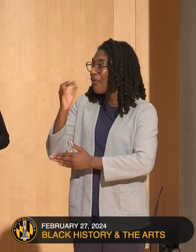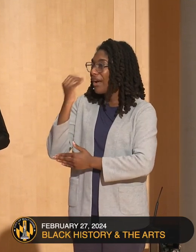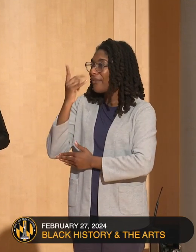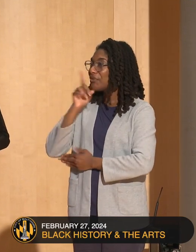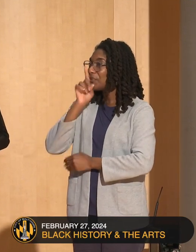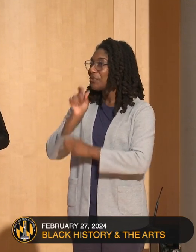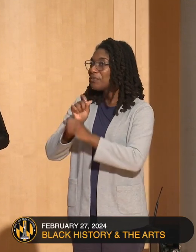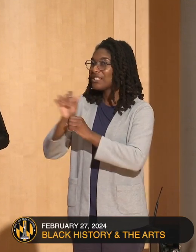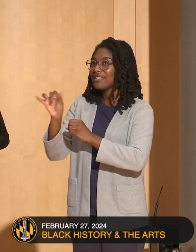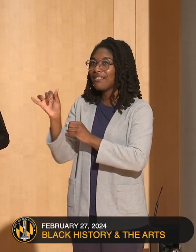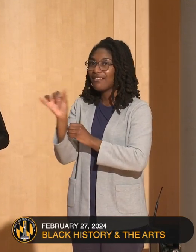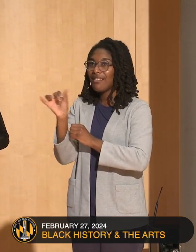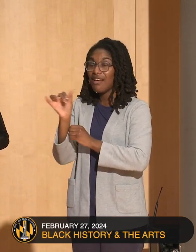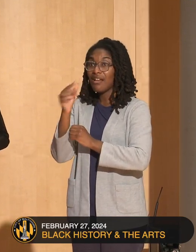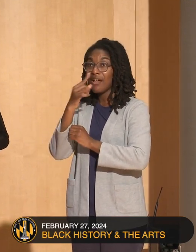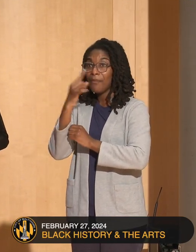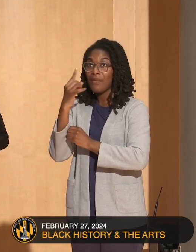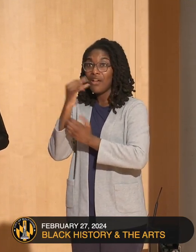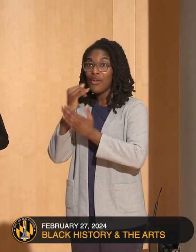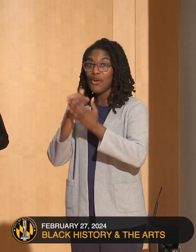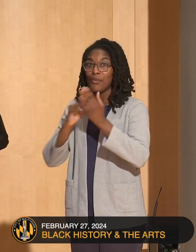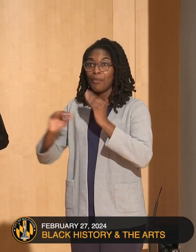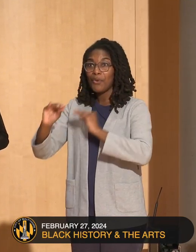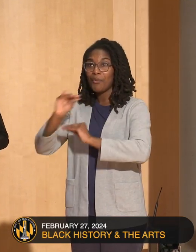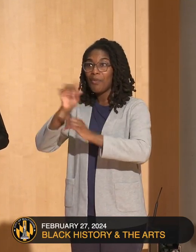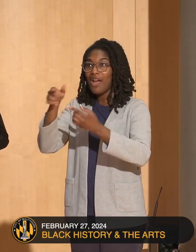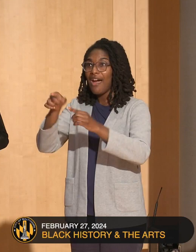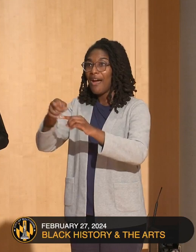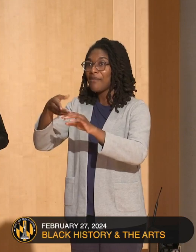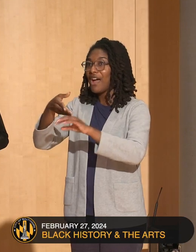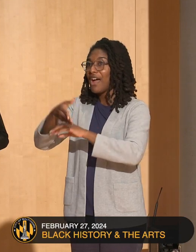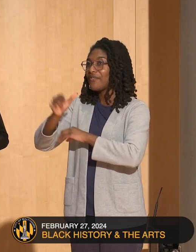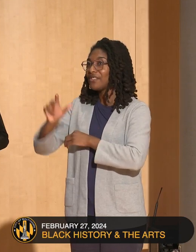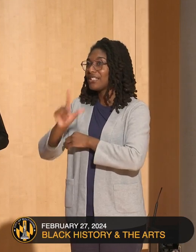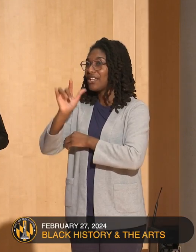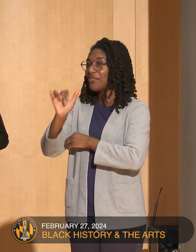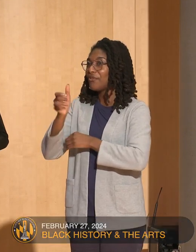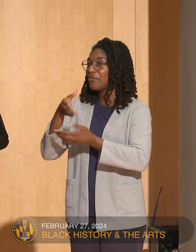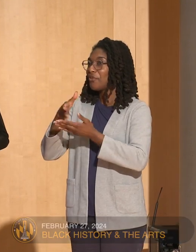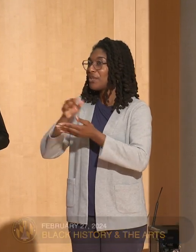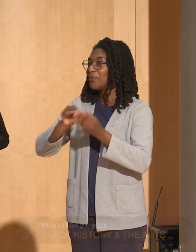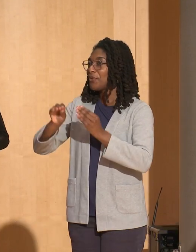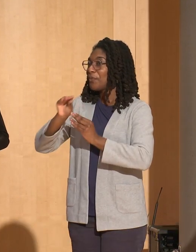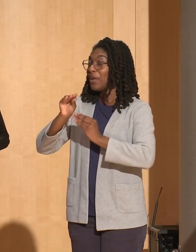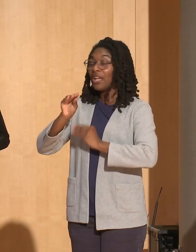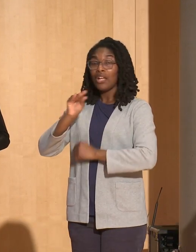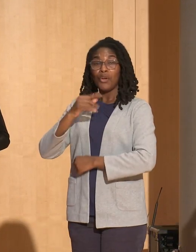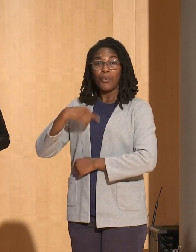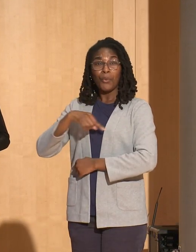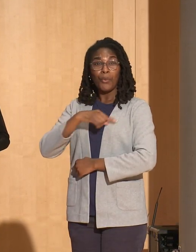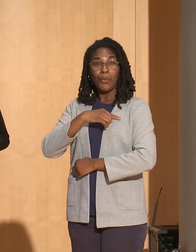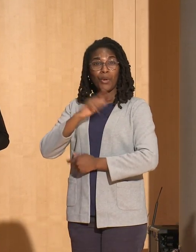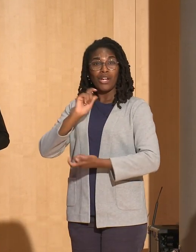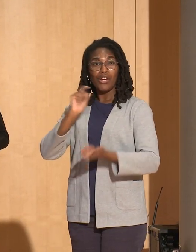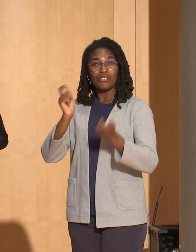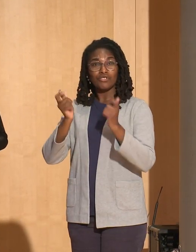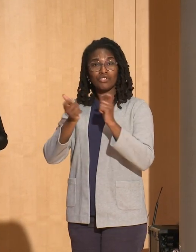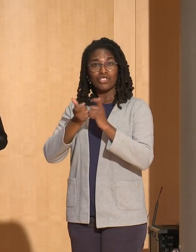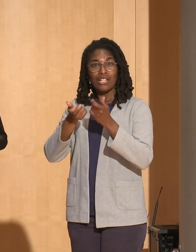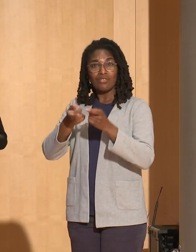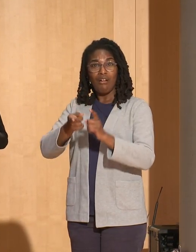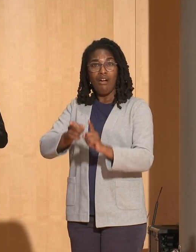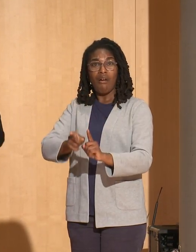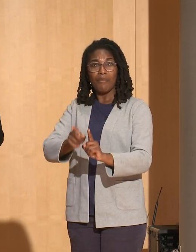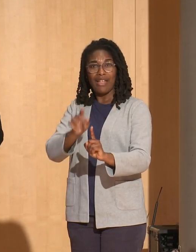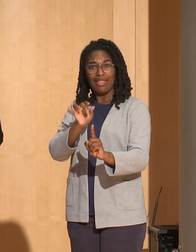arts movement, which occurred after the Civil Rights Movement. And so where change